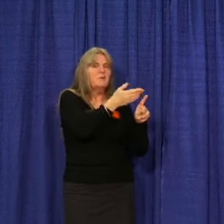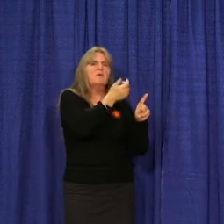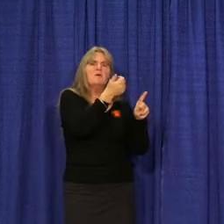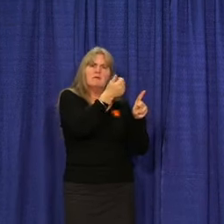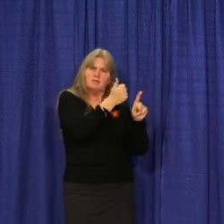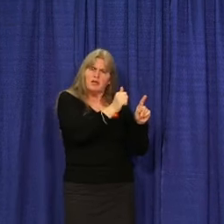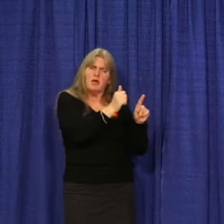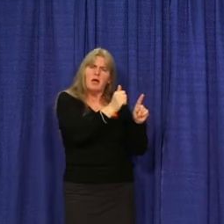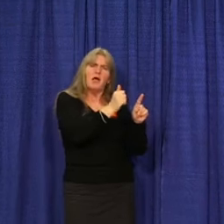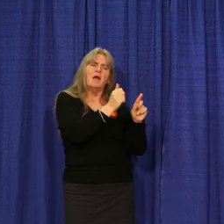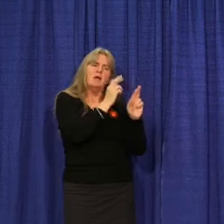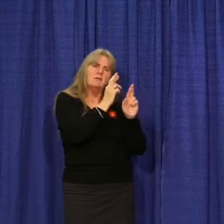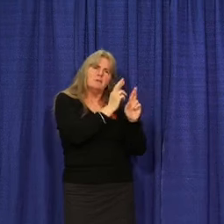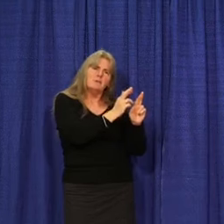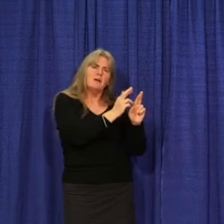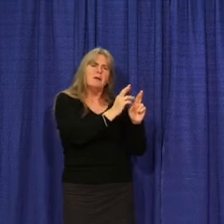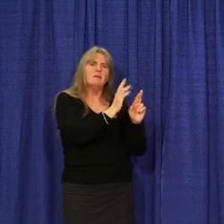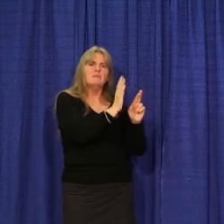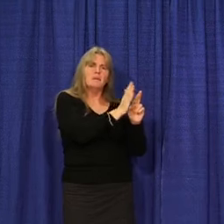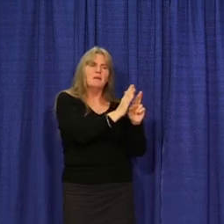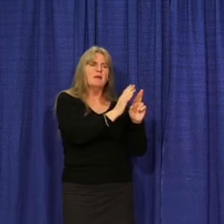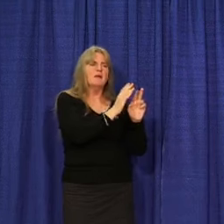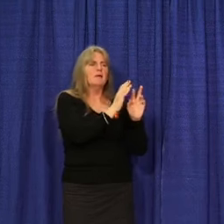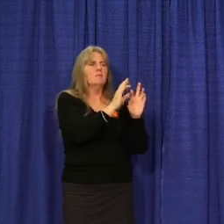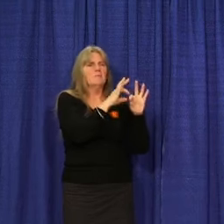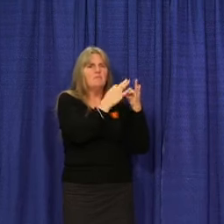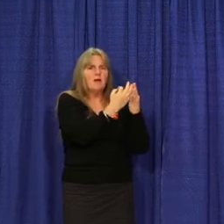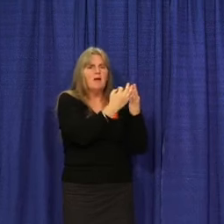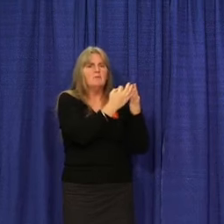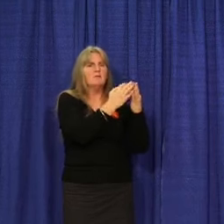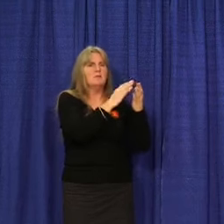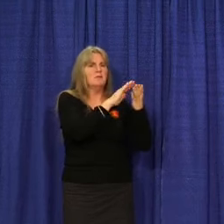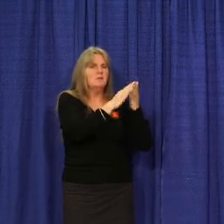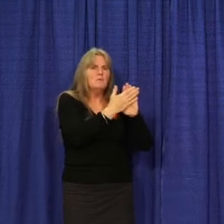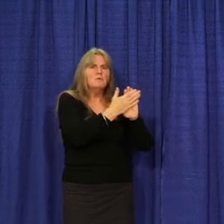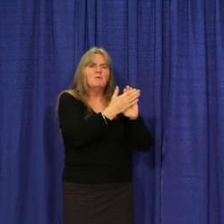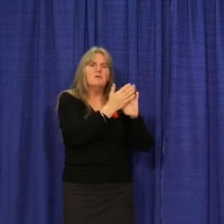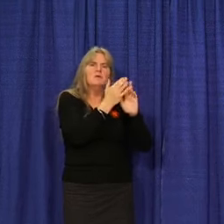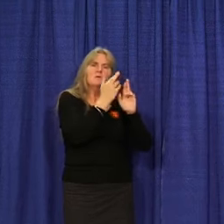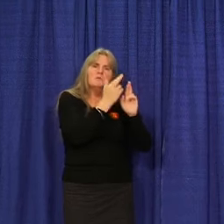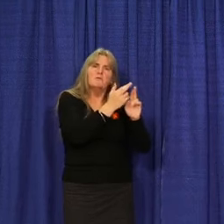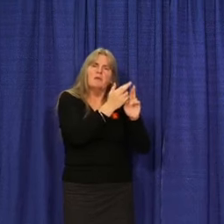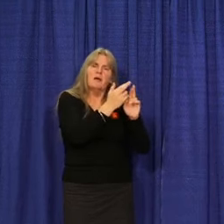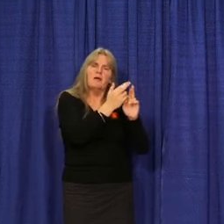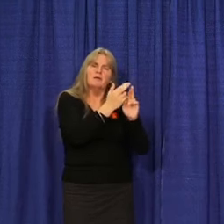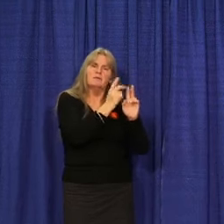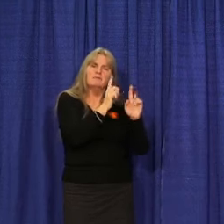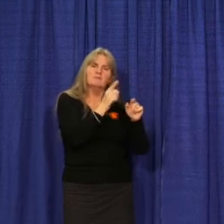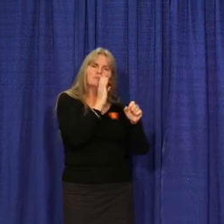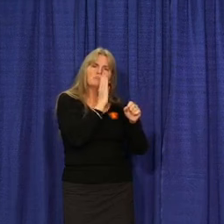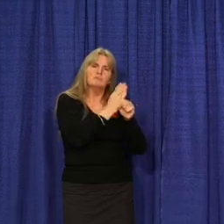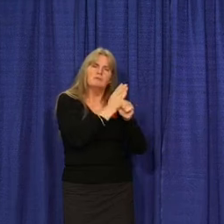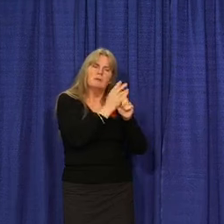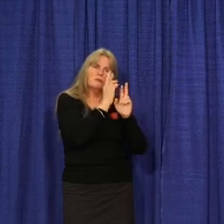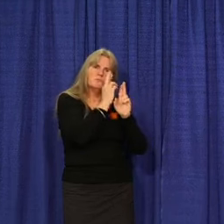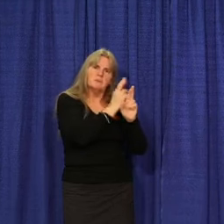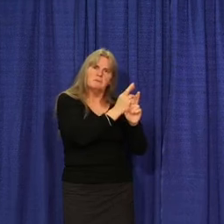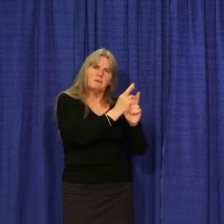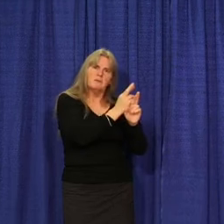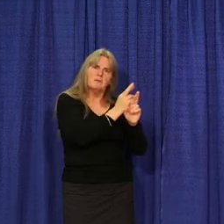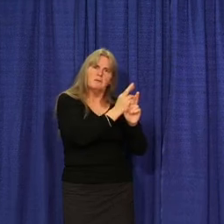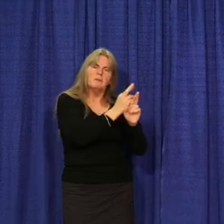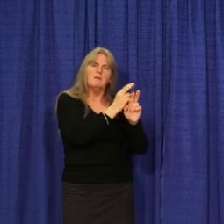protect individuals, protect families, protect communities, and we've always made that commitment. But at the same